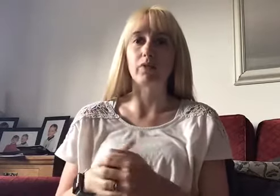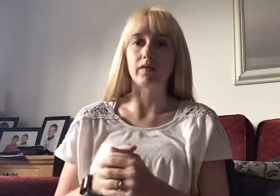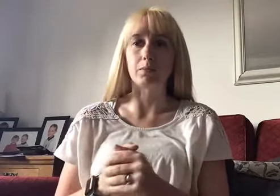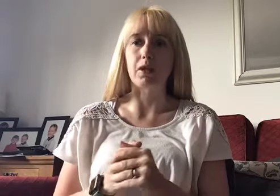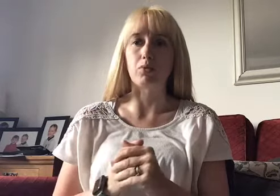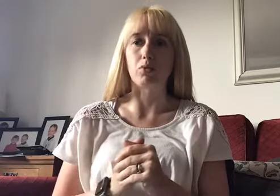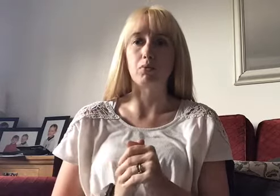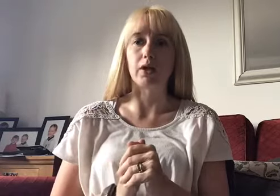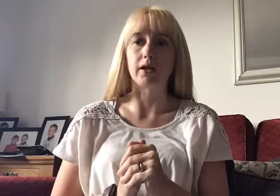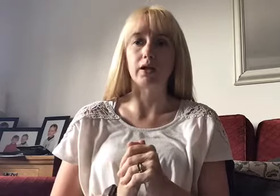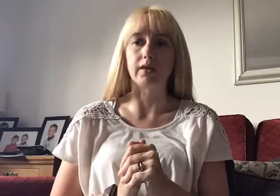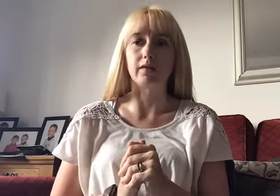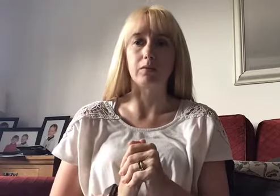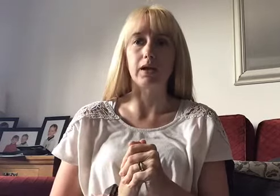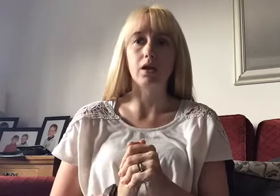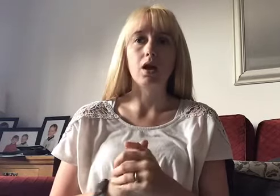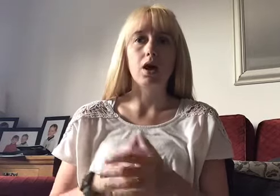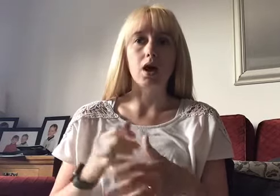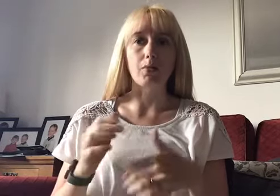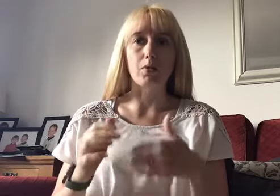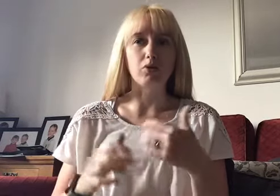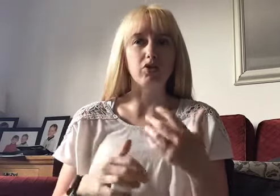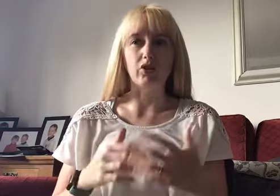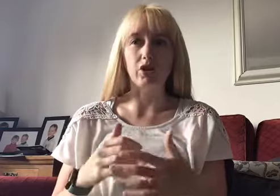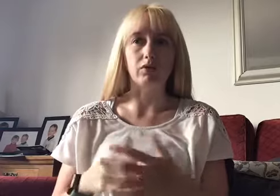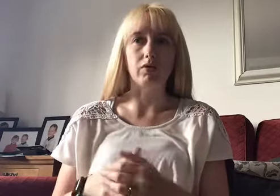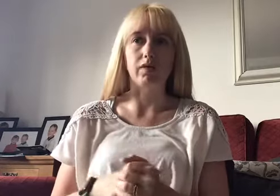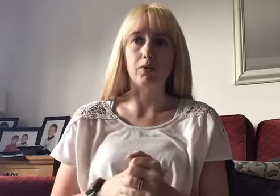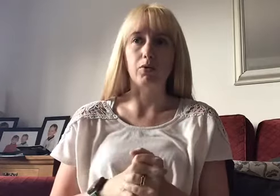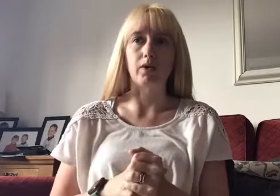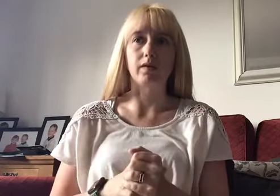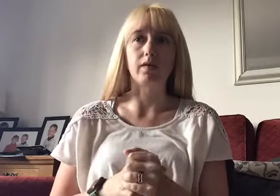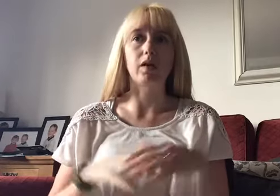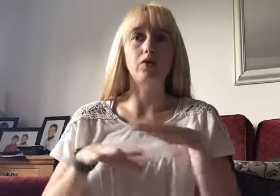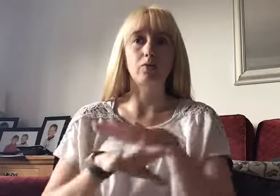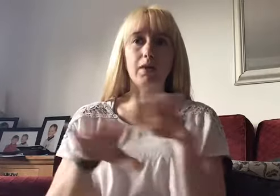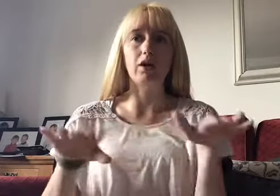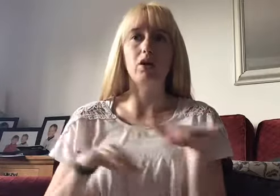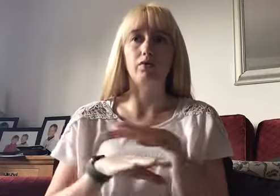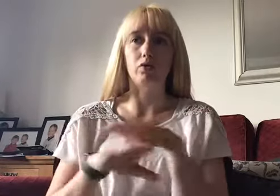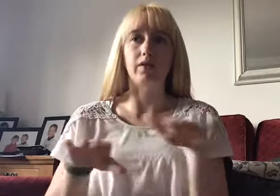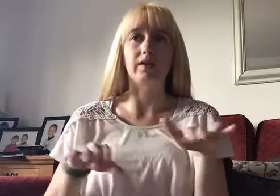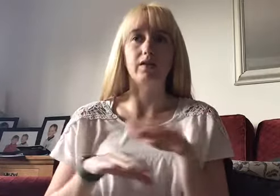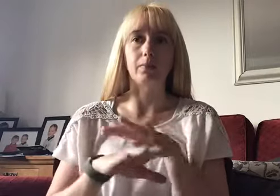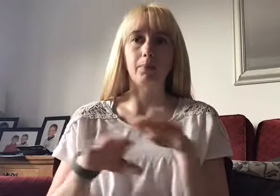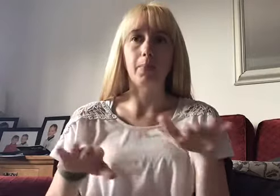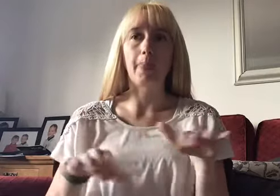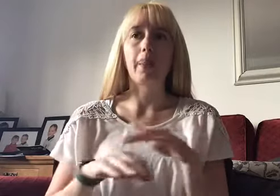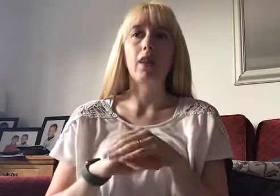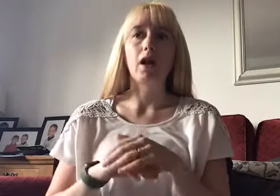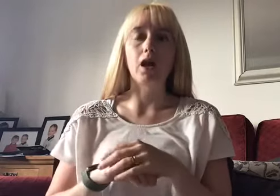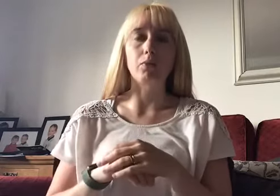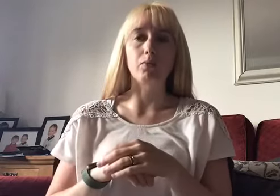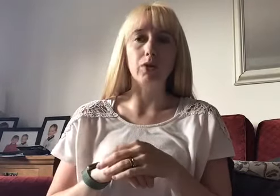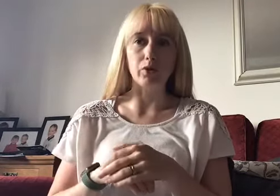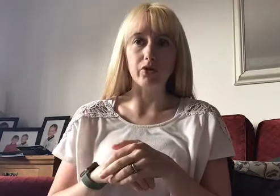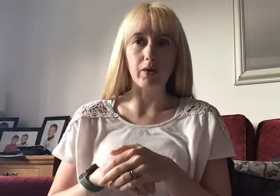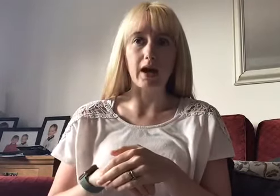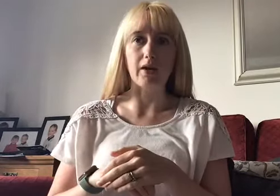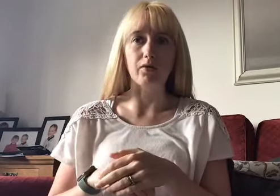that people might like doing. And we'll just go through some of the ones. So swimming, I've already done. We also have people